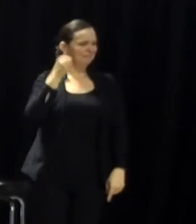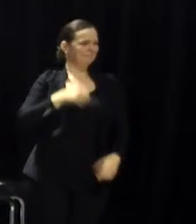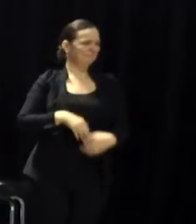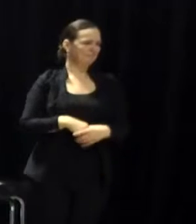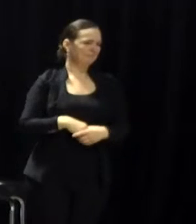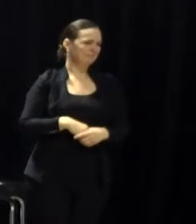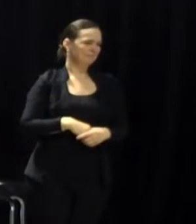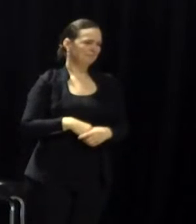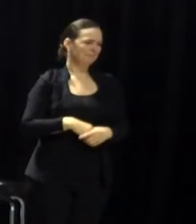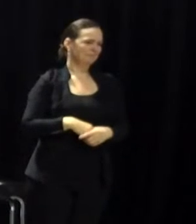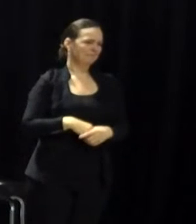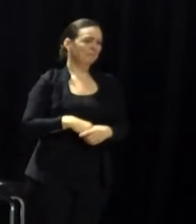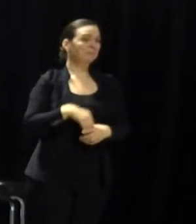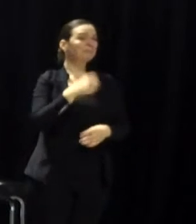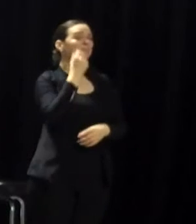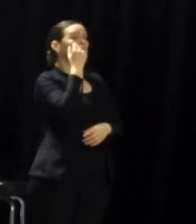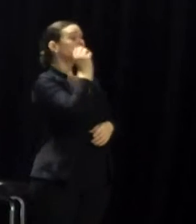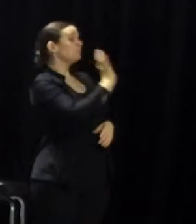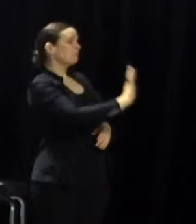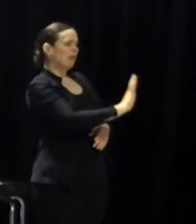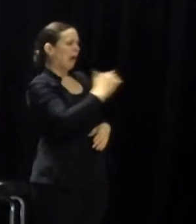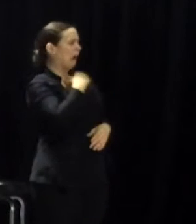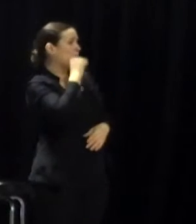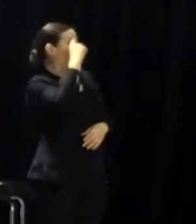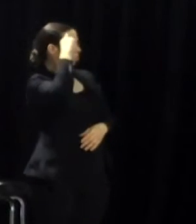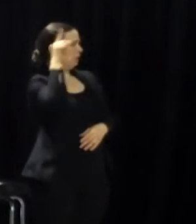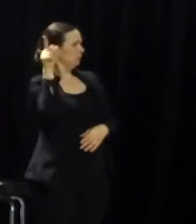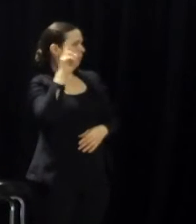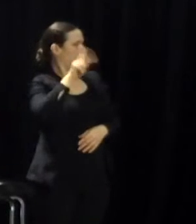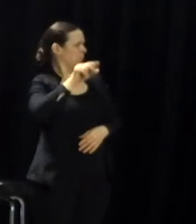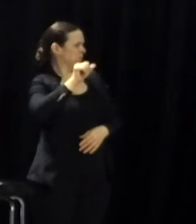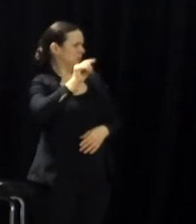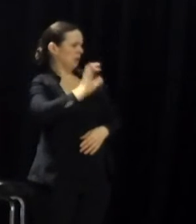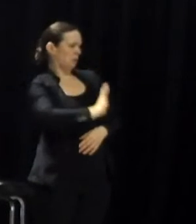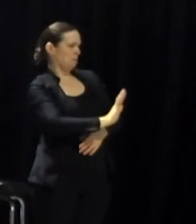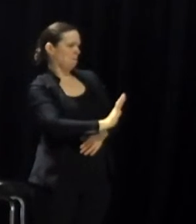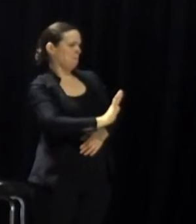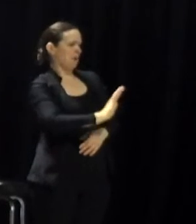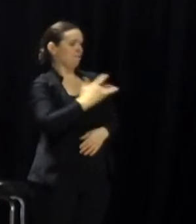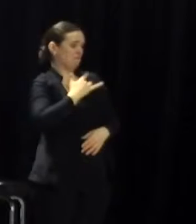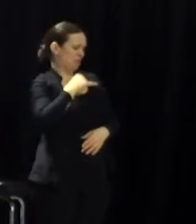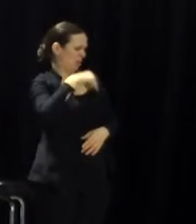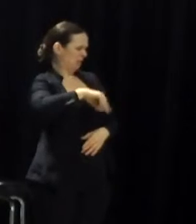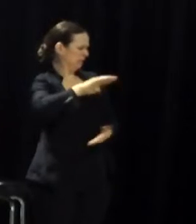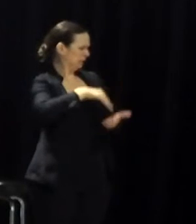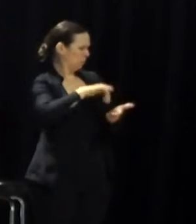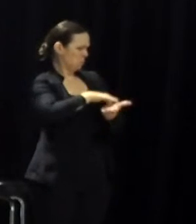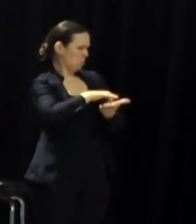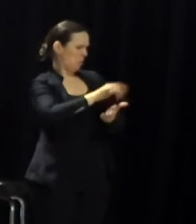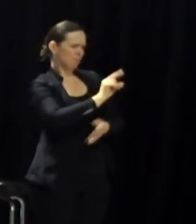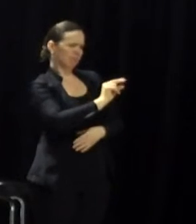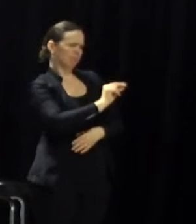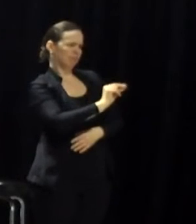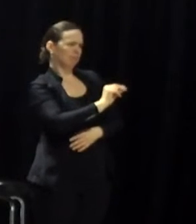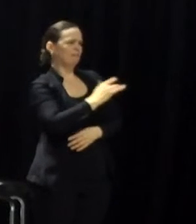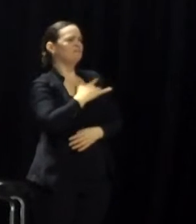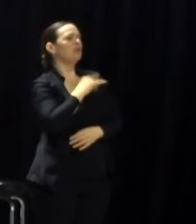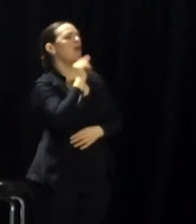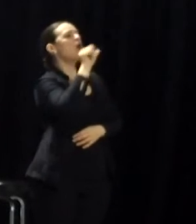state sees. I talk to upstate, and our teams work together every day, and Kraus and